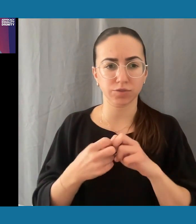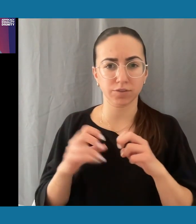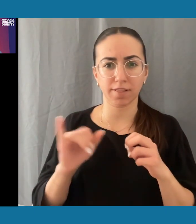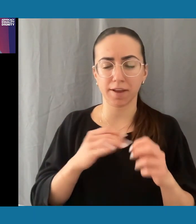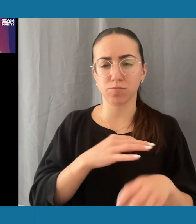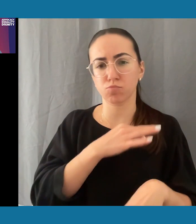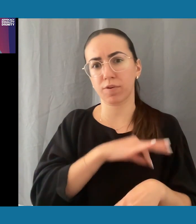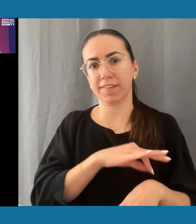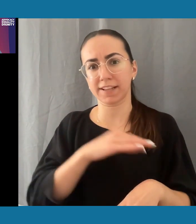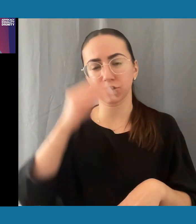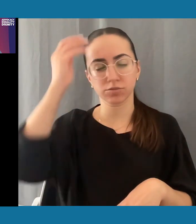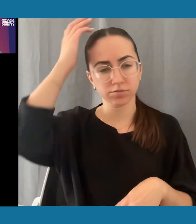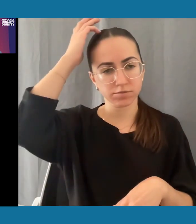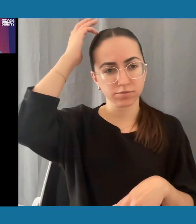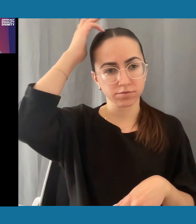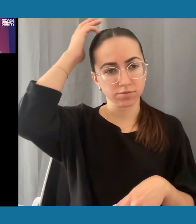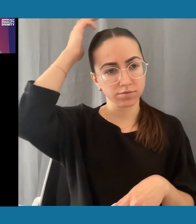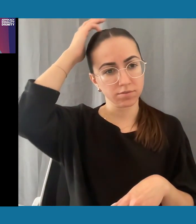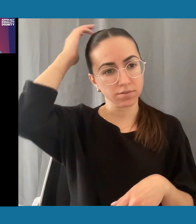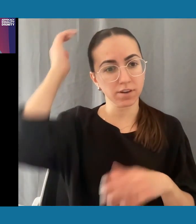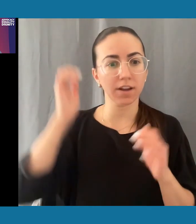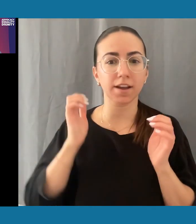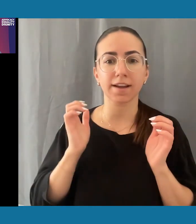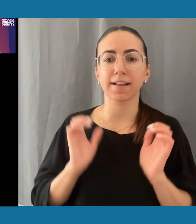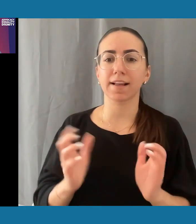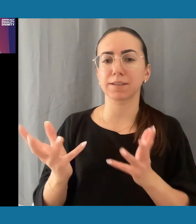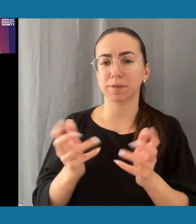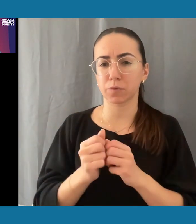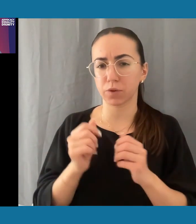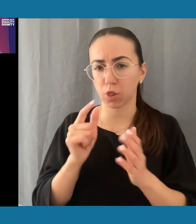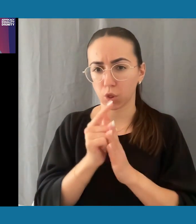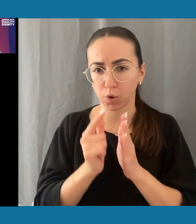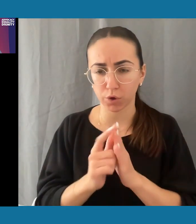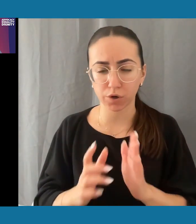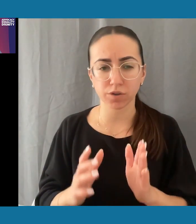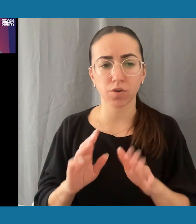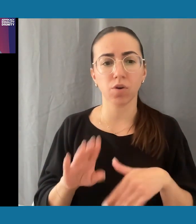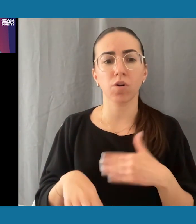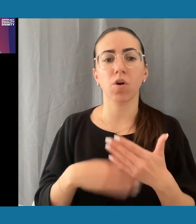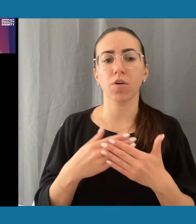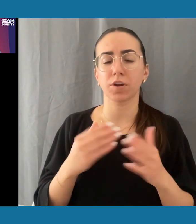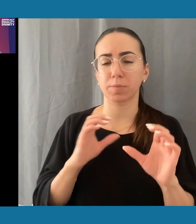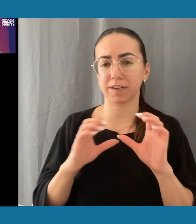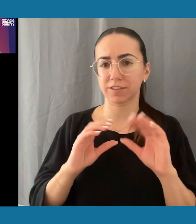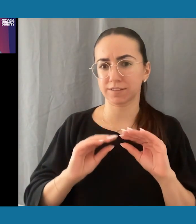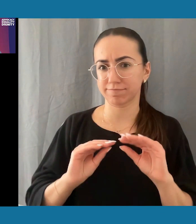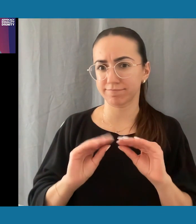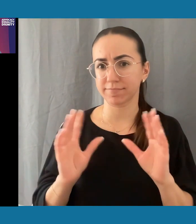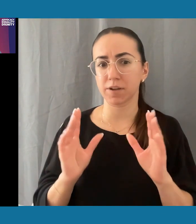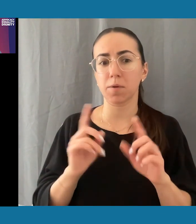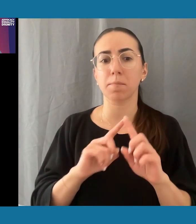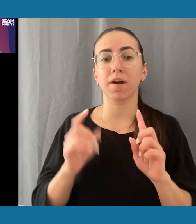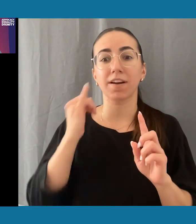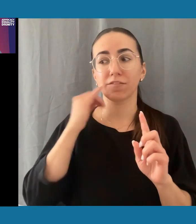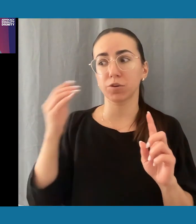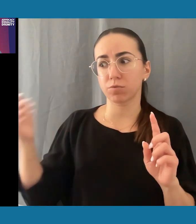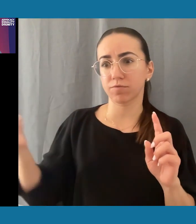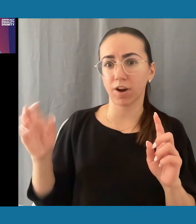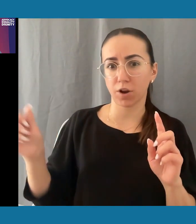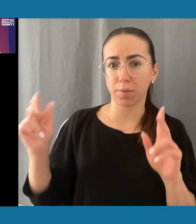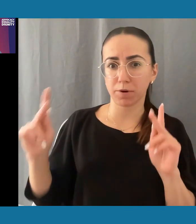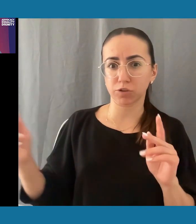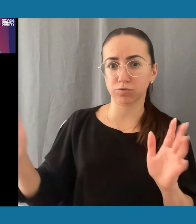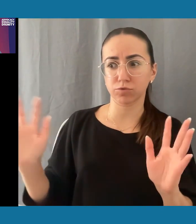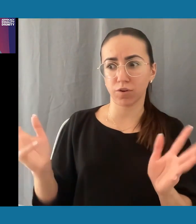So, when a client is speaking to a lawyer, all their communications are privileged. But if you invite someone else into that conversation, it's no